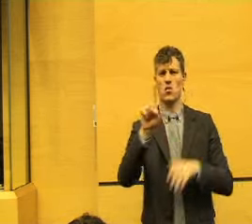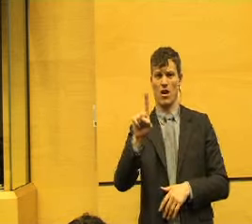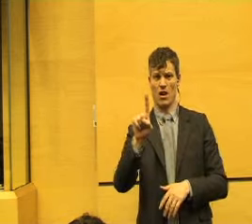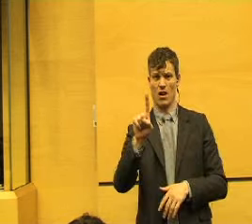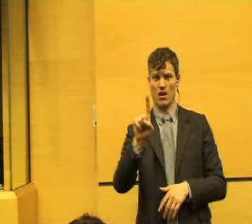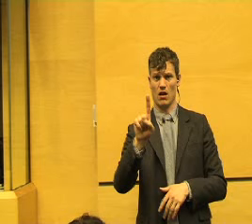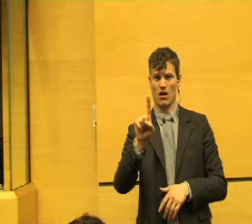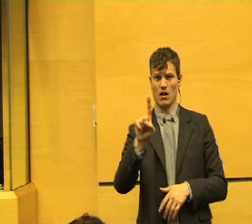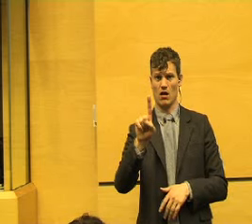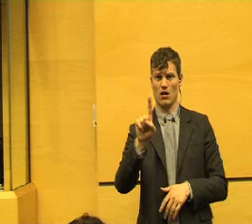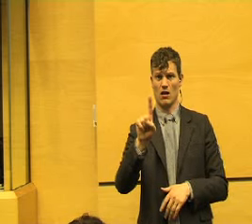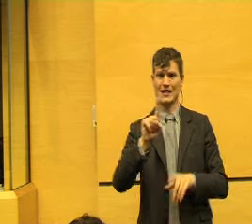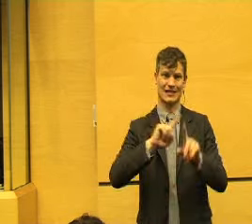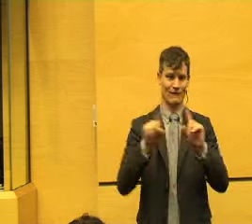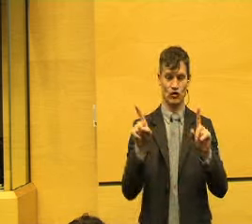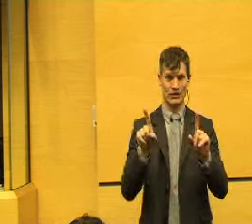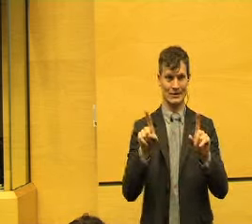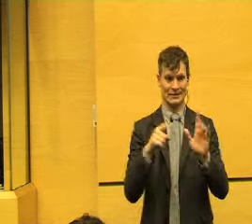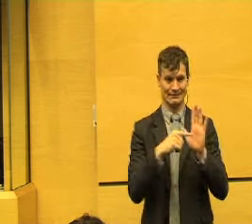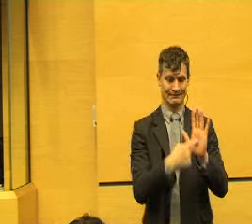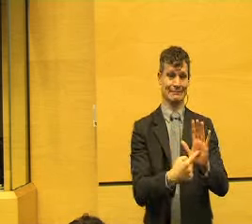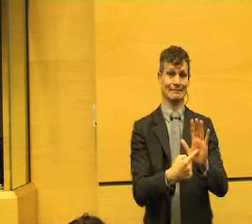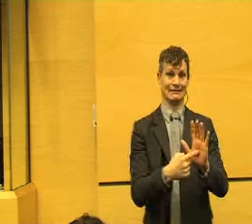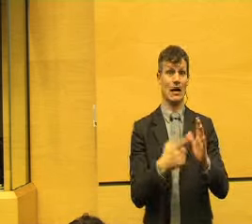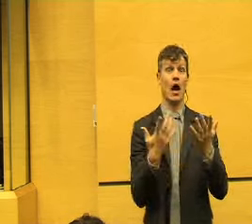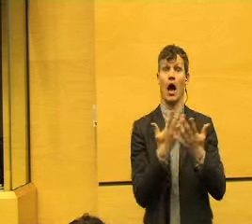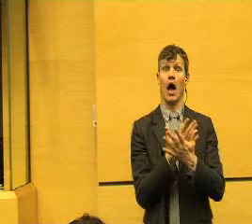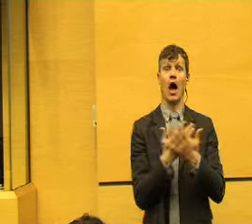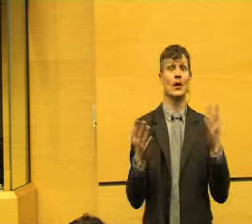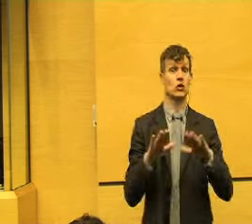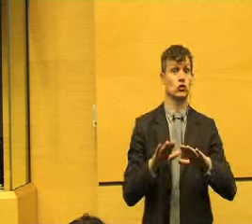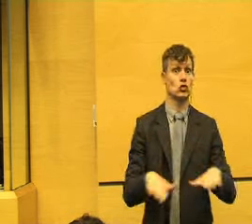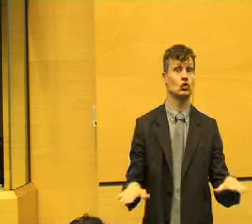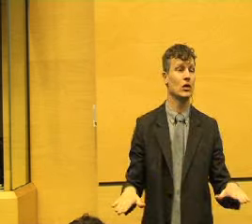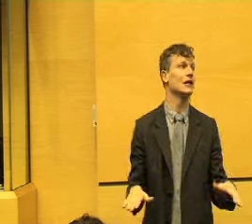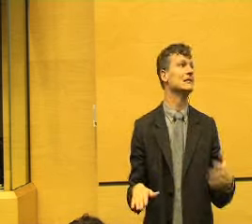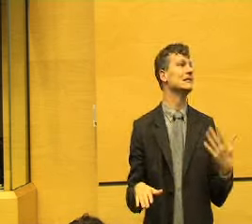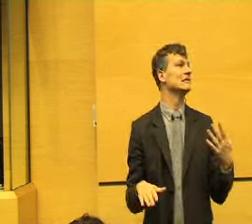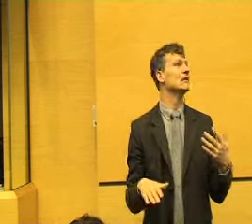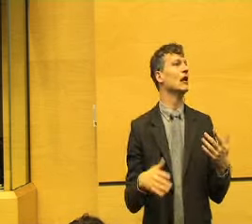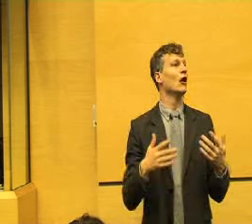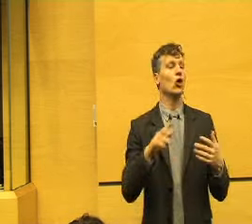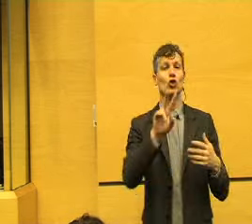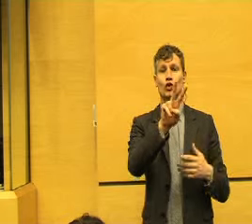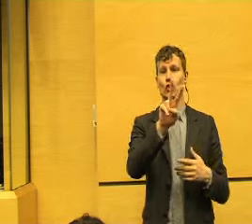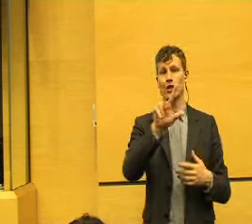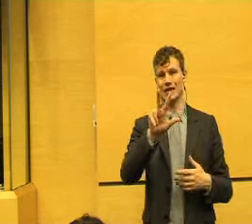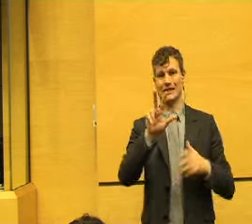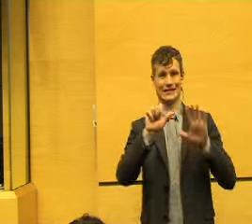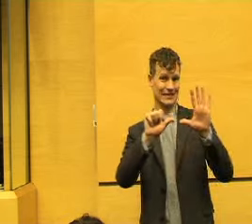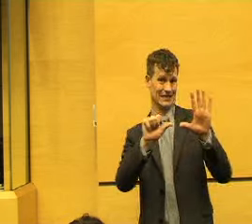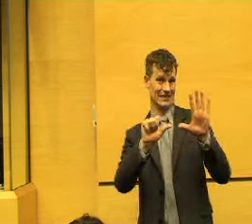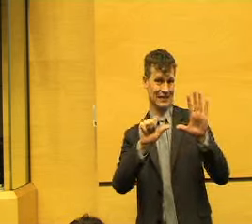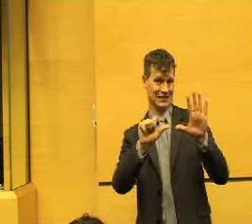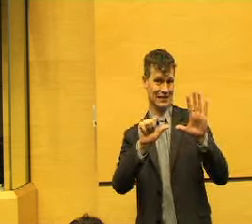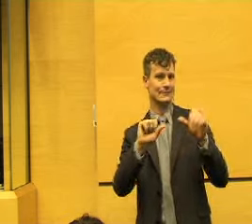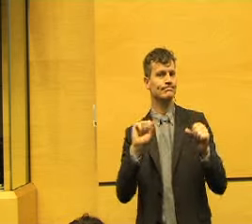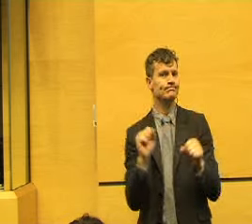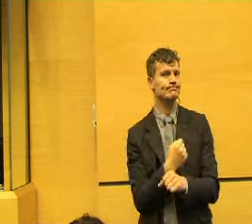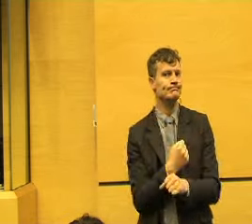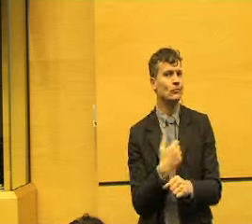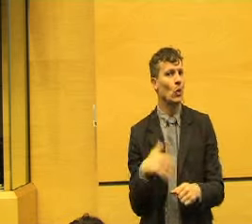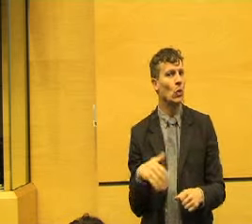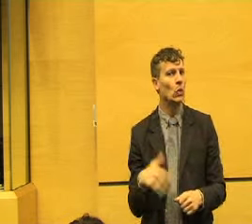236 were children. Unfortunately, we don't have the disaggregated number of children victims